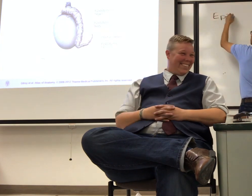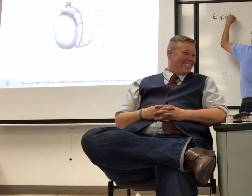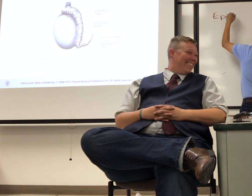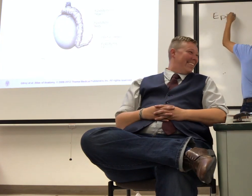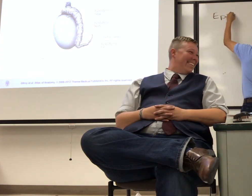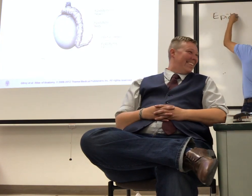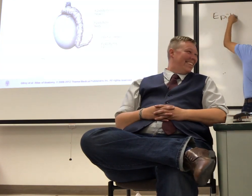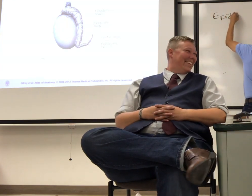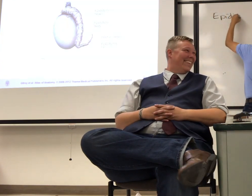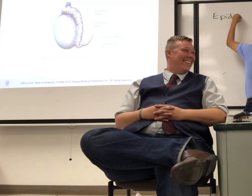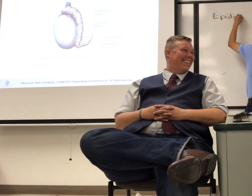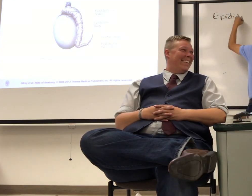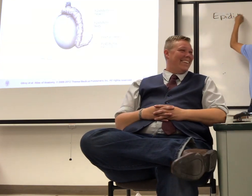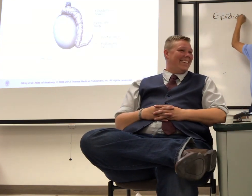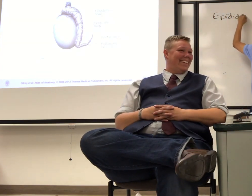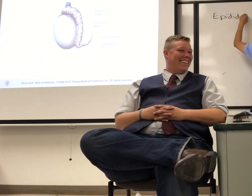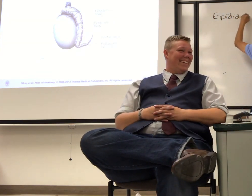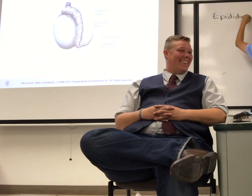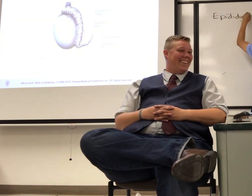Epididymis,